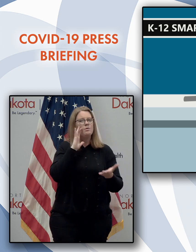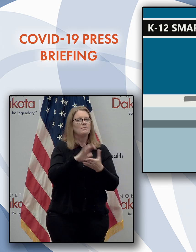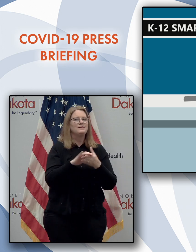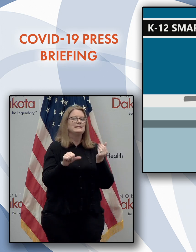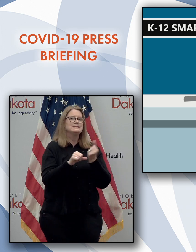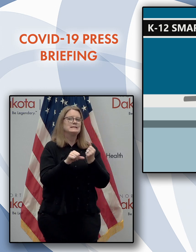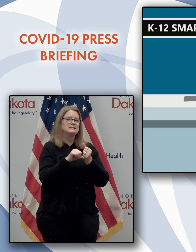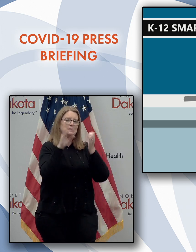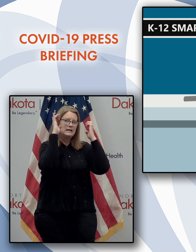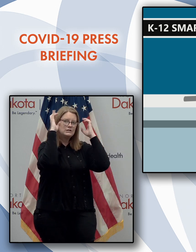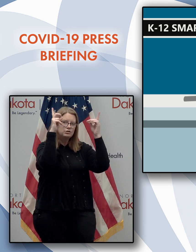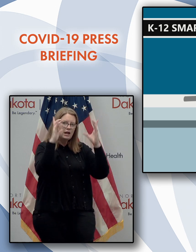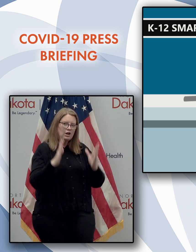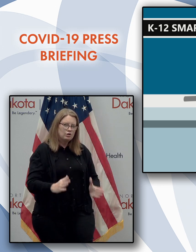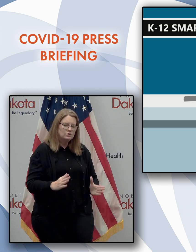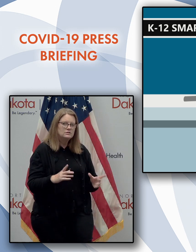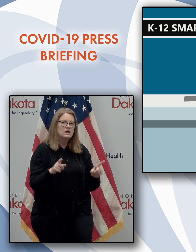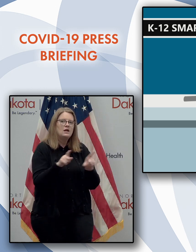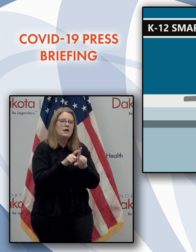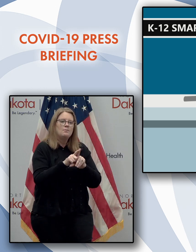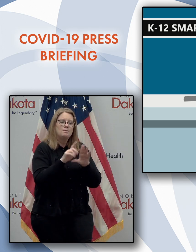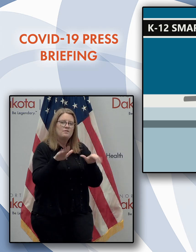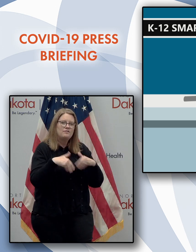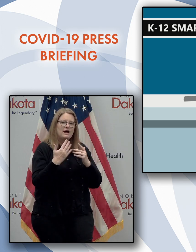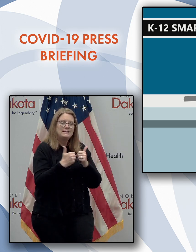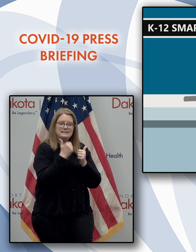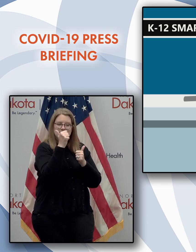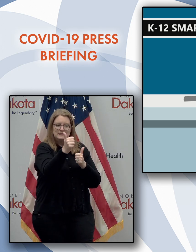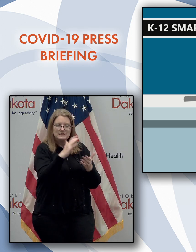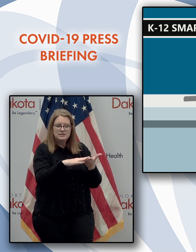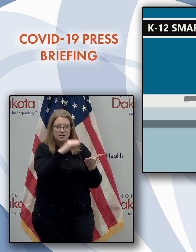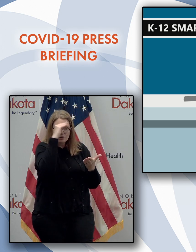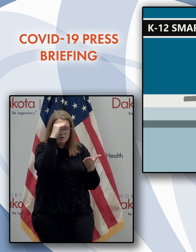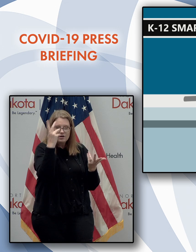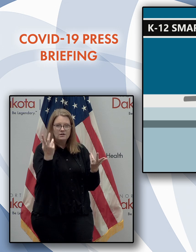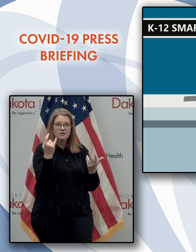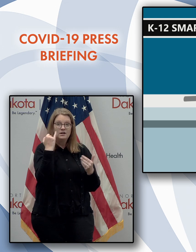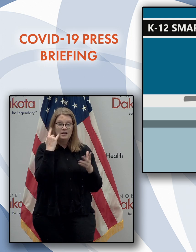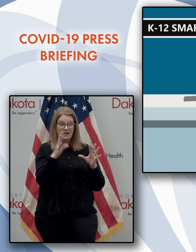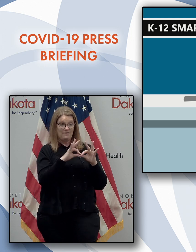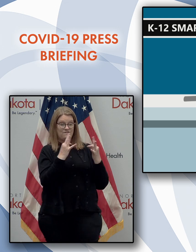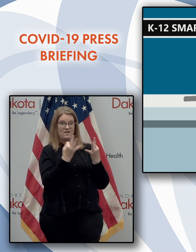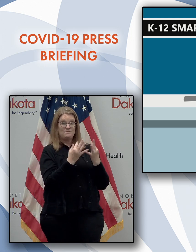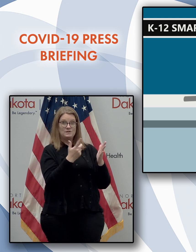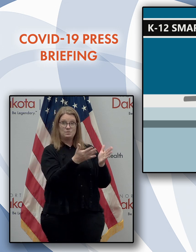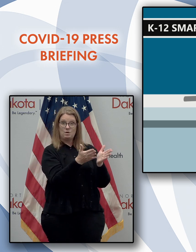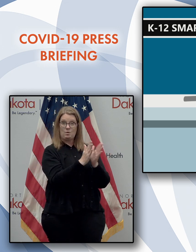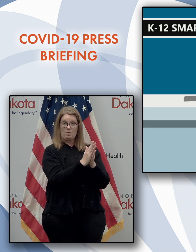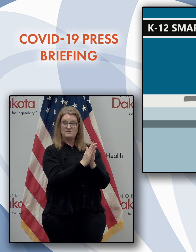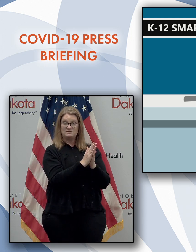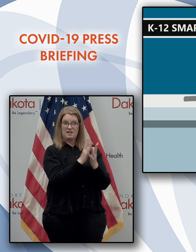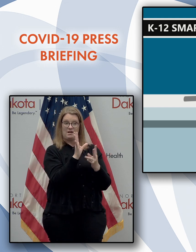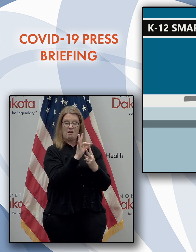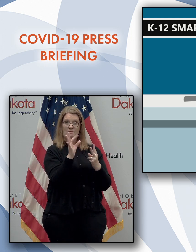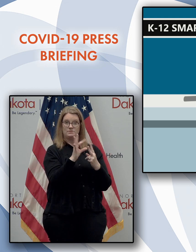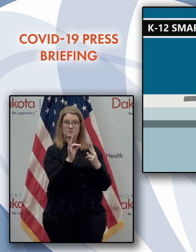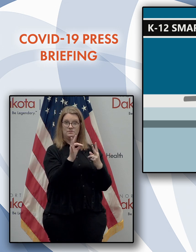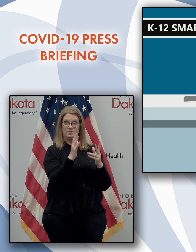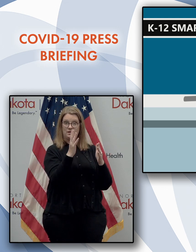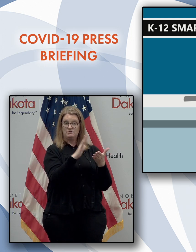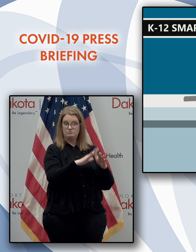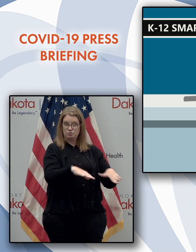in providing distance learning lessons that can be used when families request that distance learning option for their